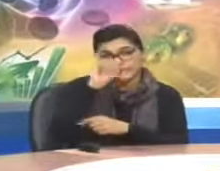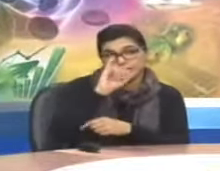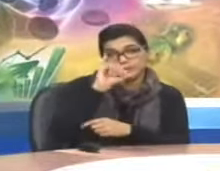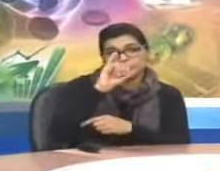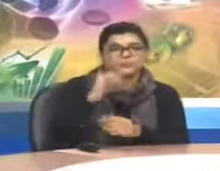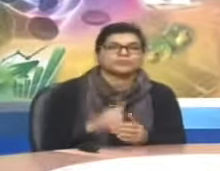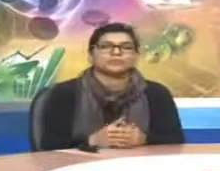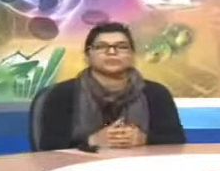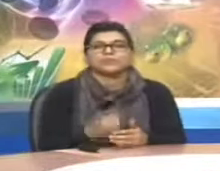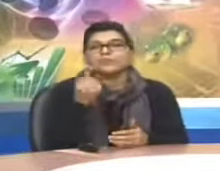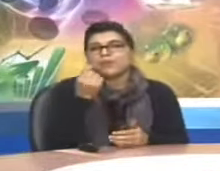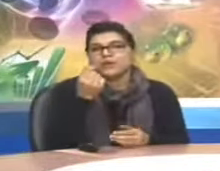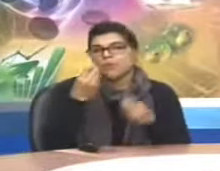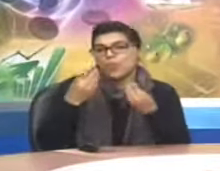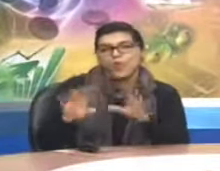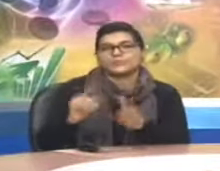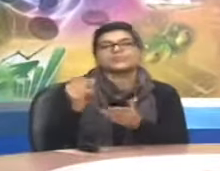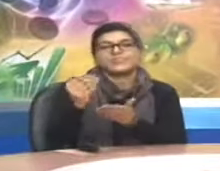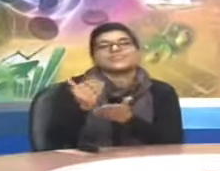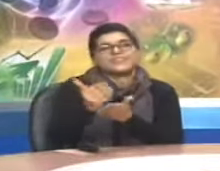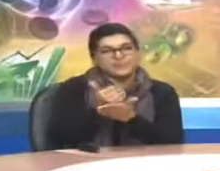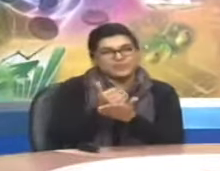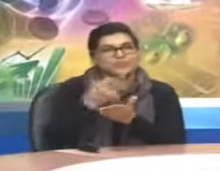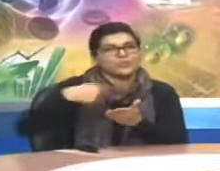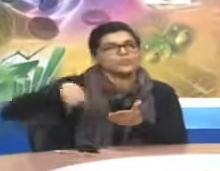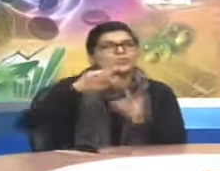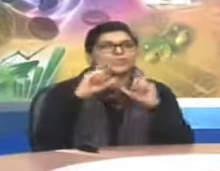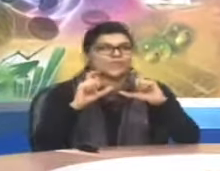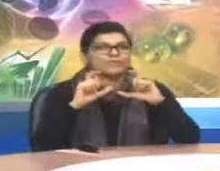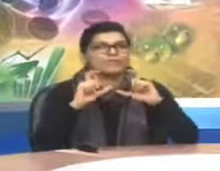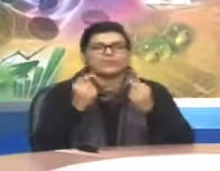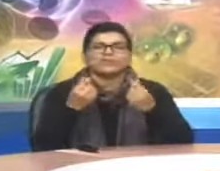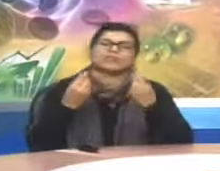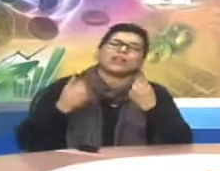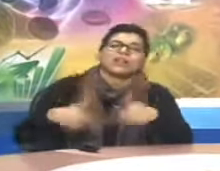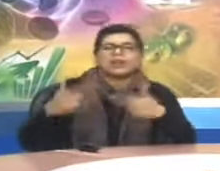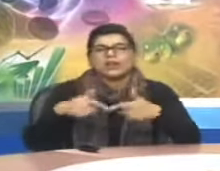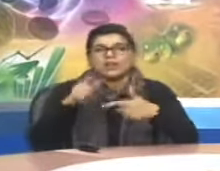The sixth important benefit is it saves our money.